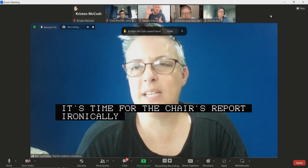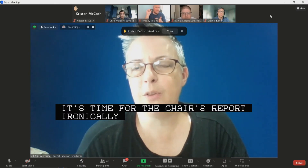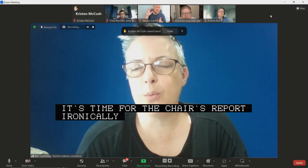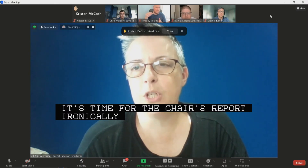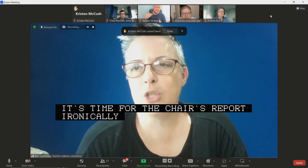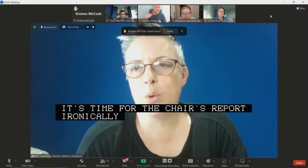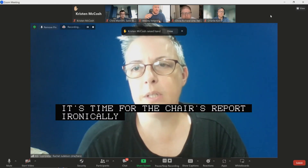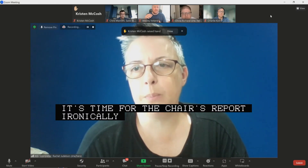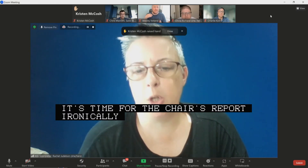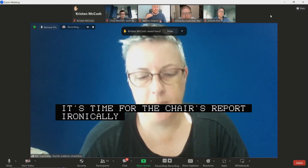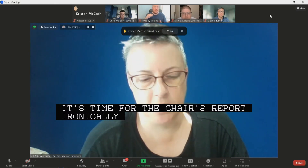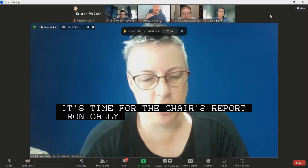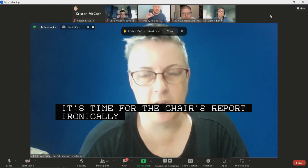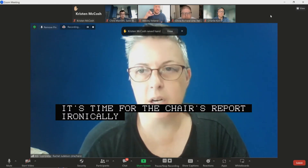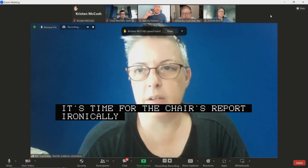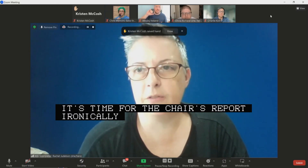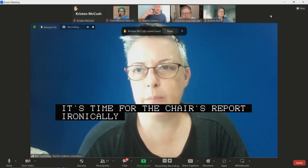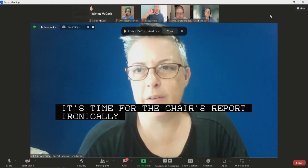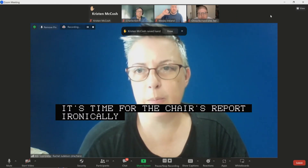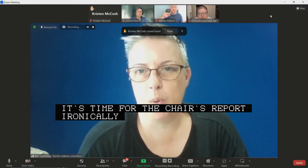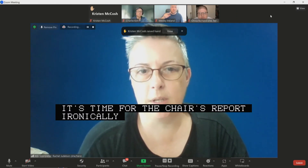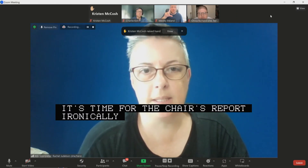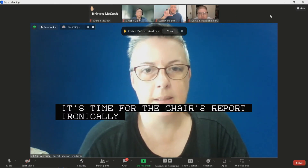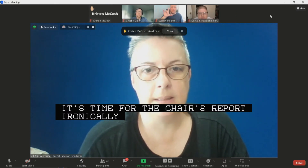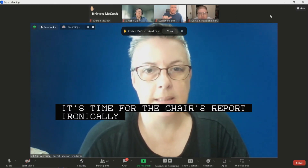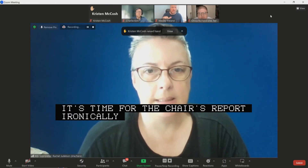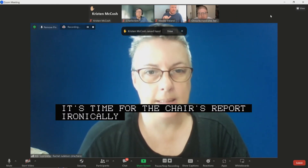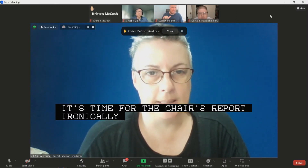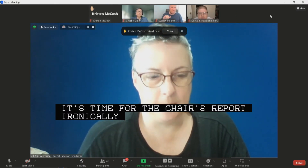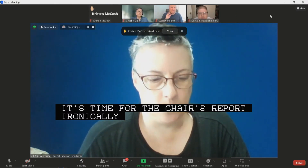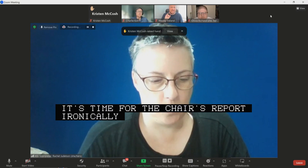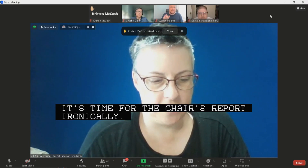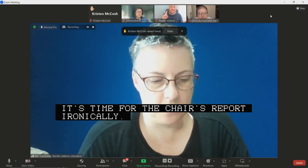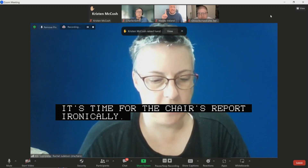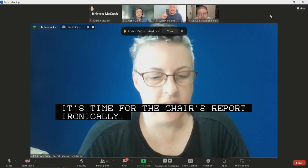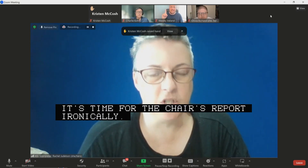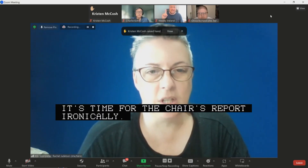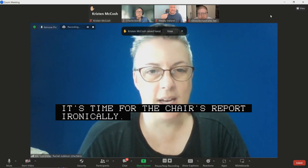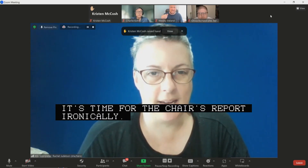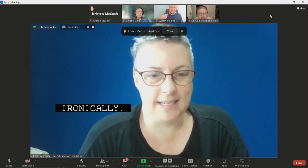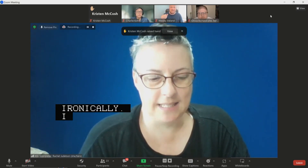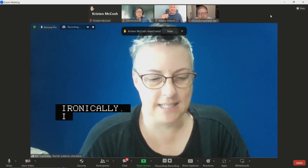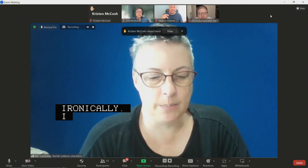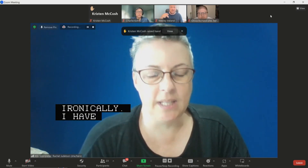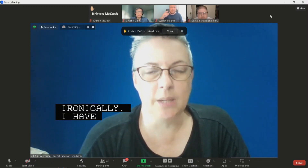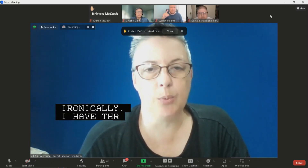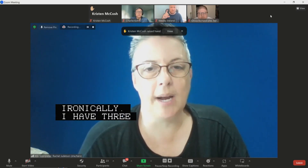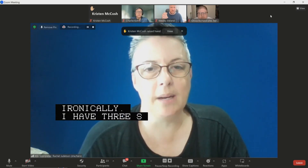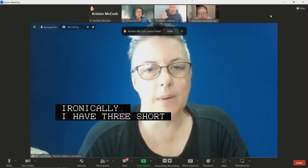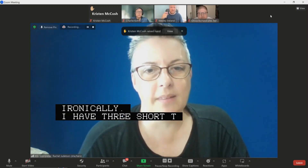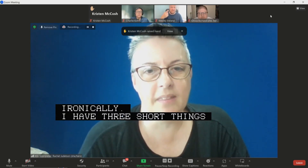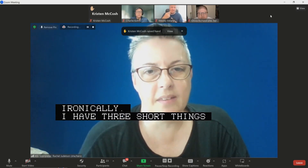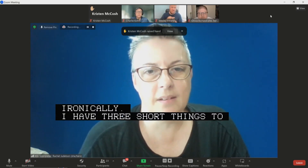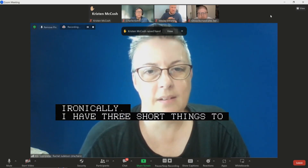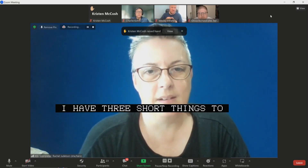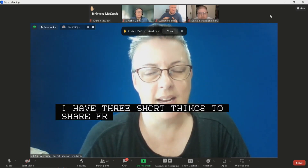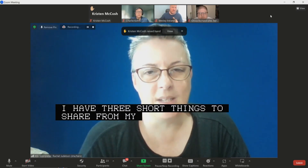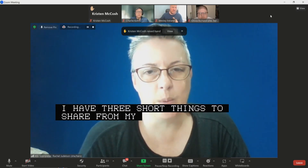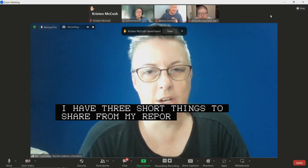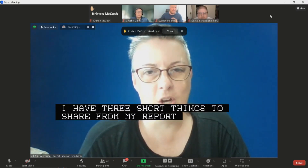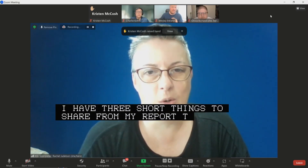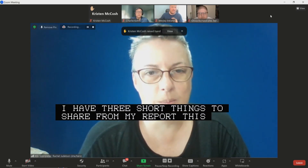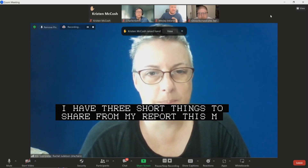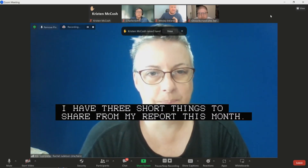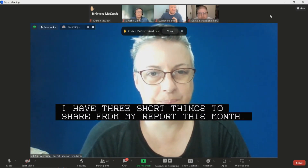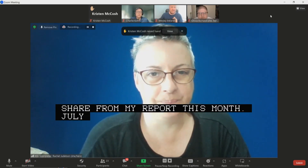So I just have three short blurbs to share for my report. This month, July, is Disability Pride Month,